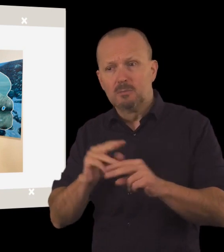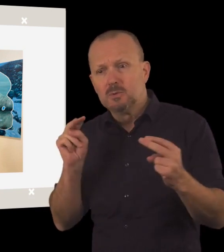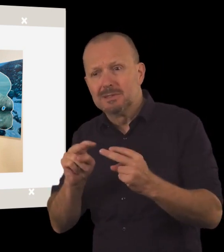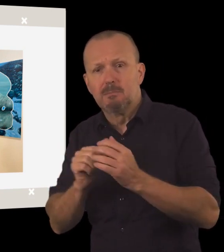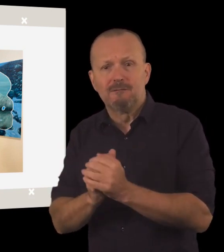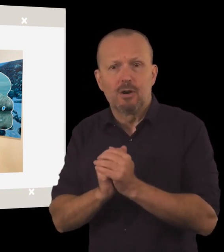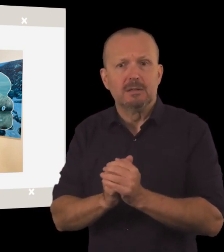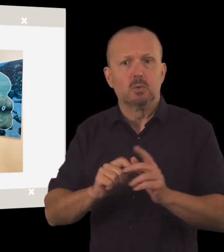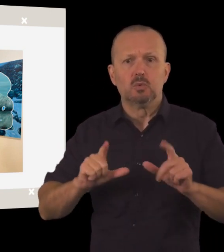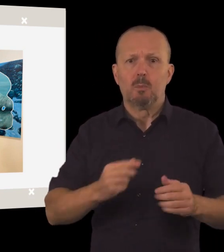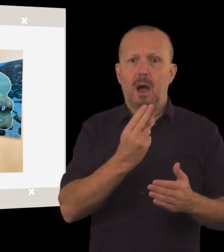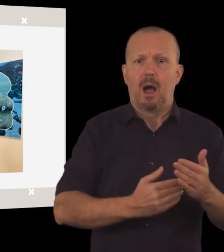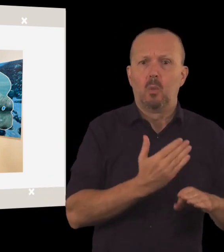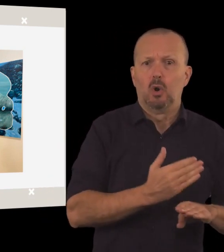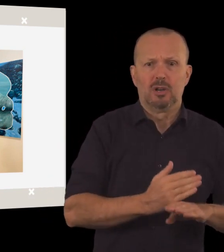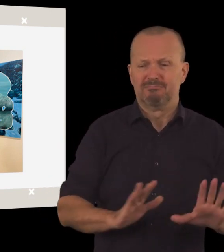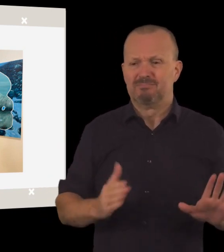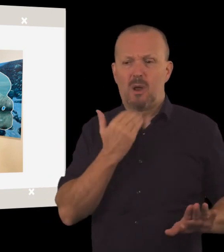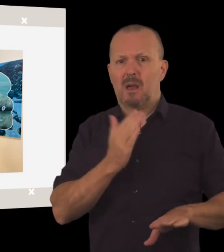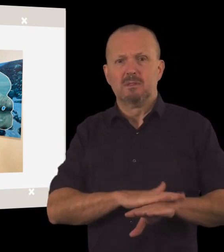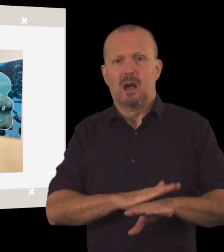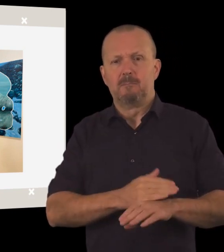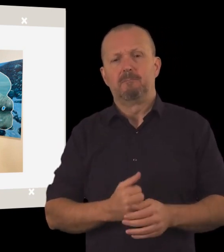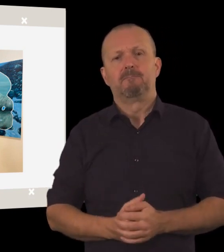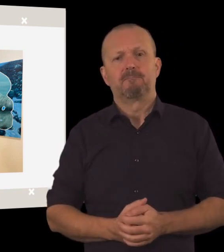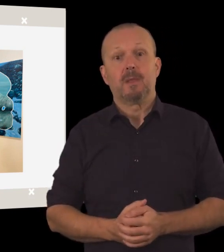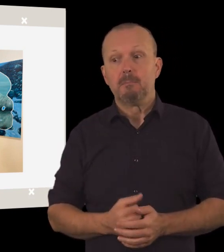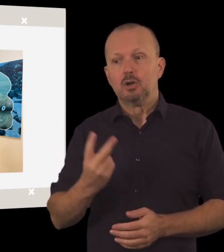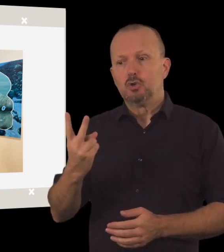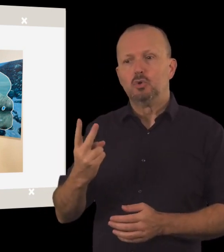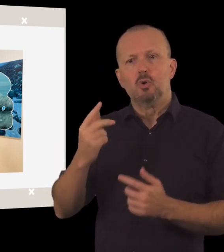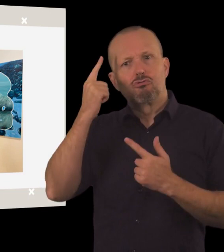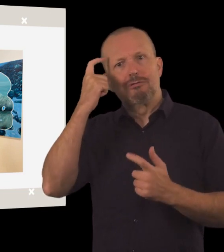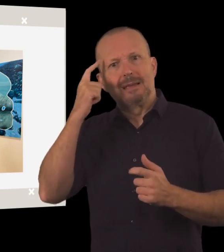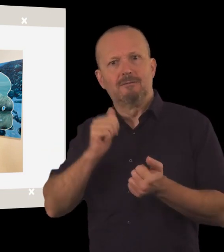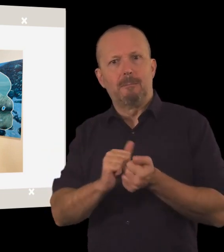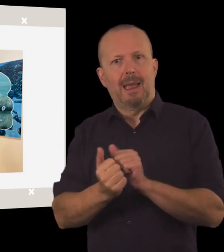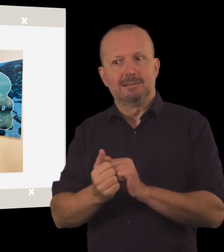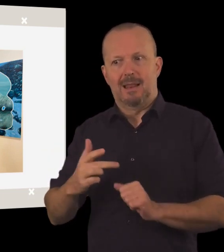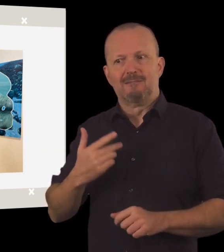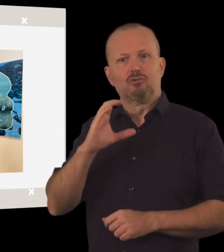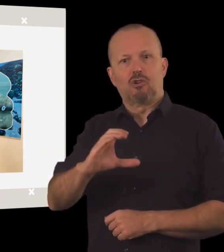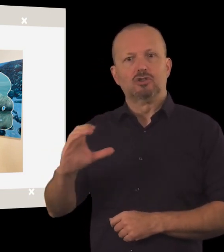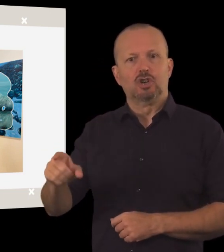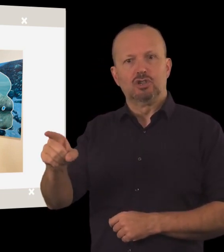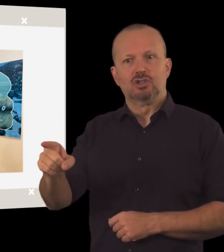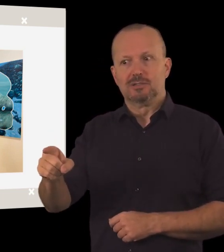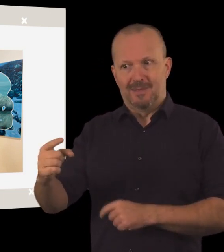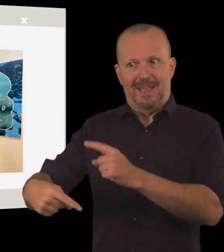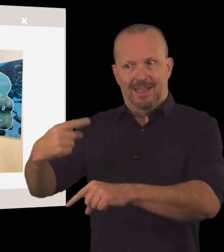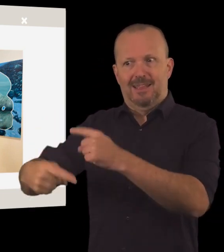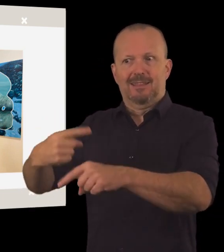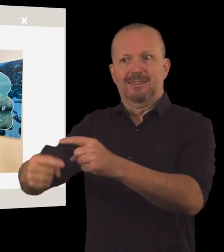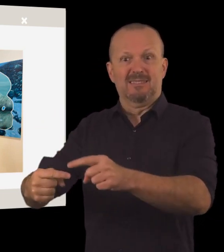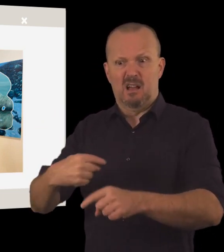time to see my friends or do any of my artwork. My only two creative mates were living in Christchurch, and